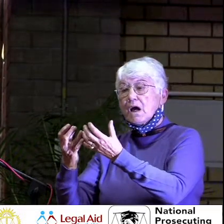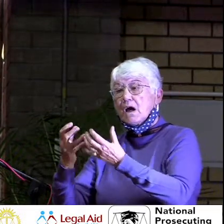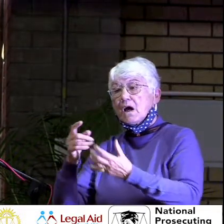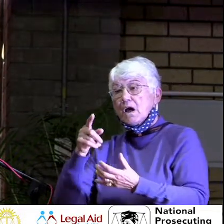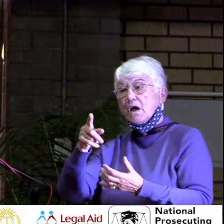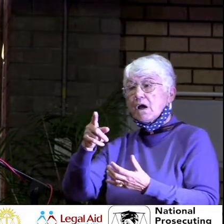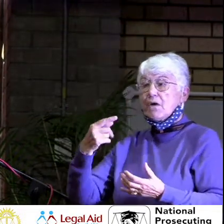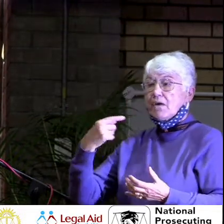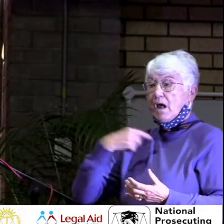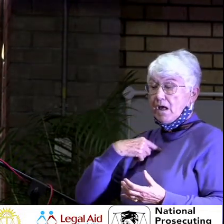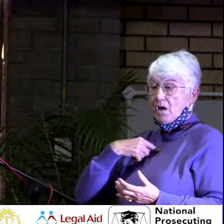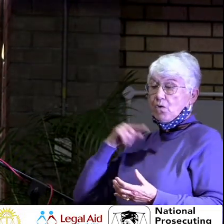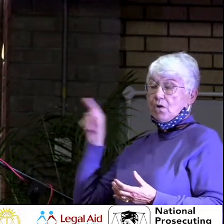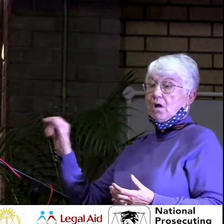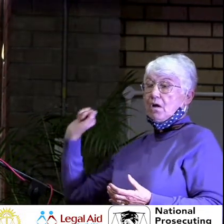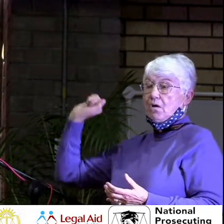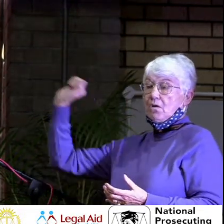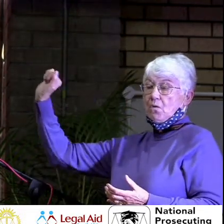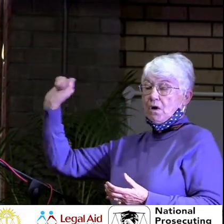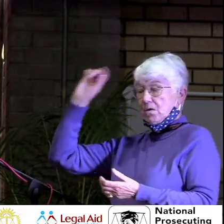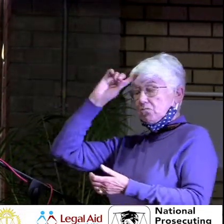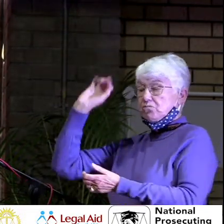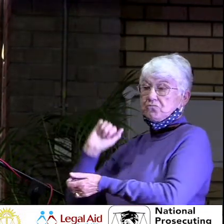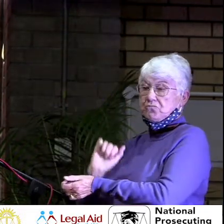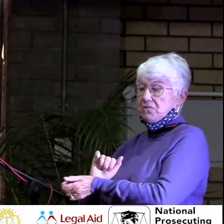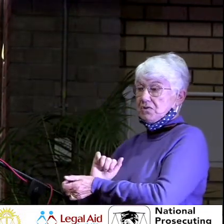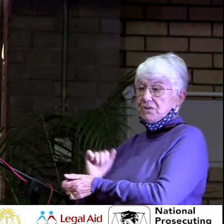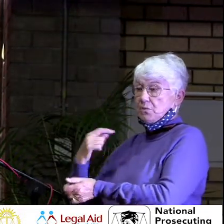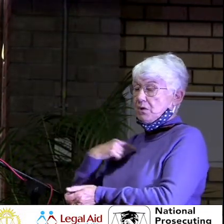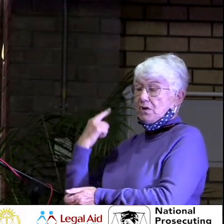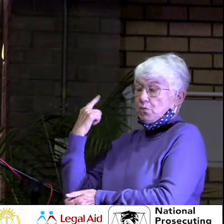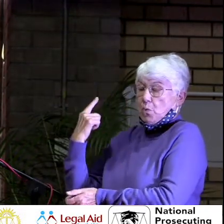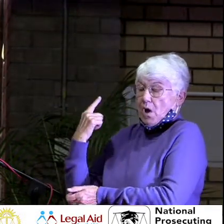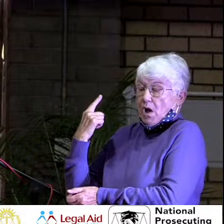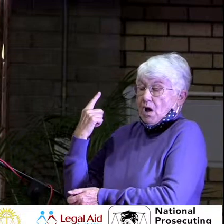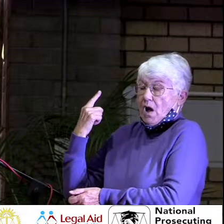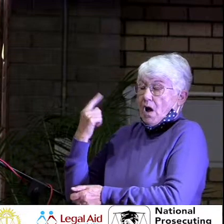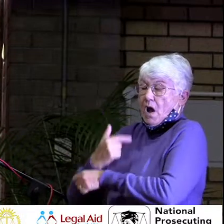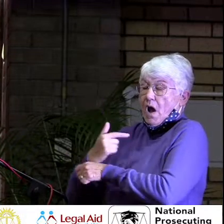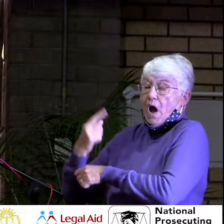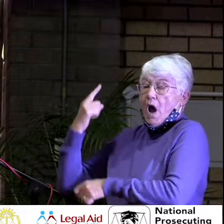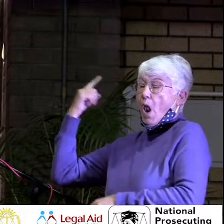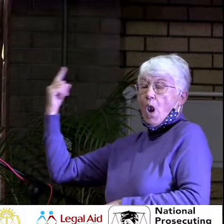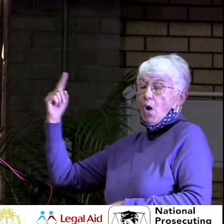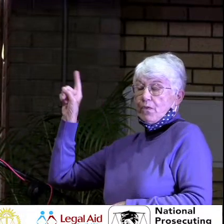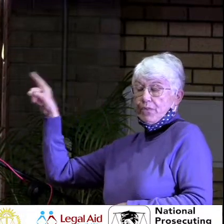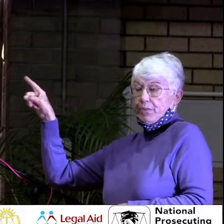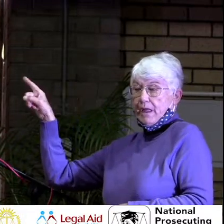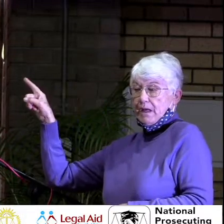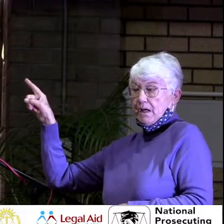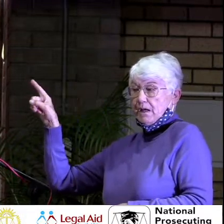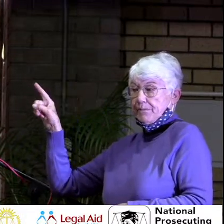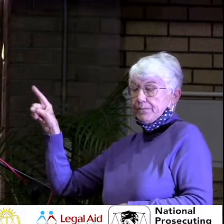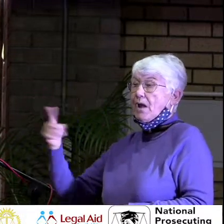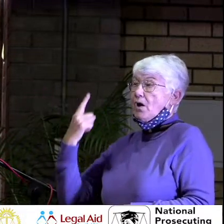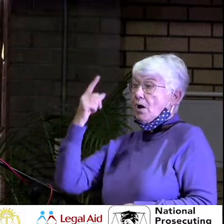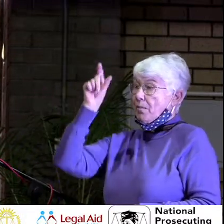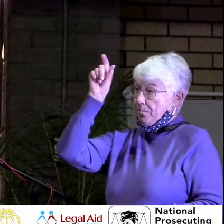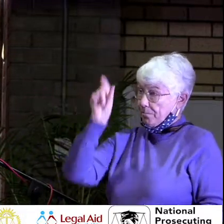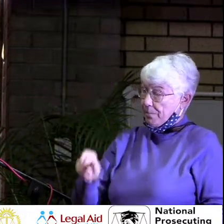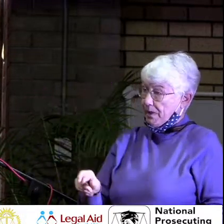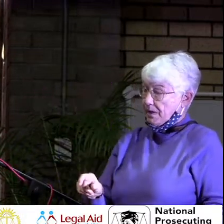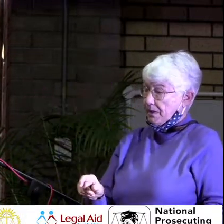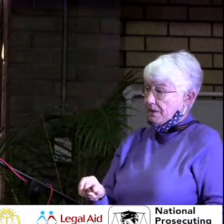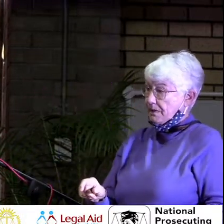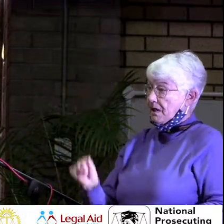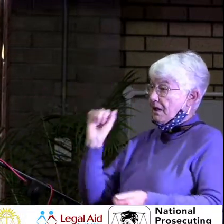will be able to correct the offending behavior without yourselves. Now, once an offender, including those